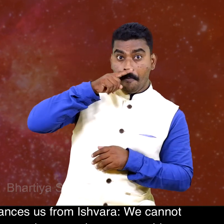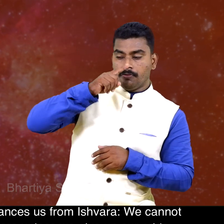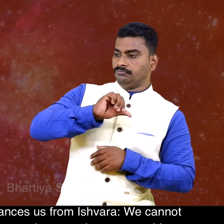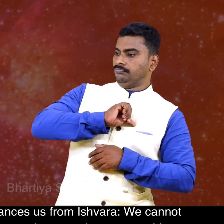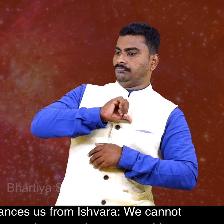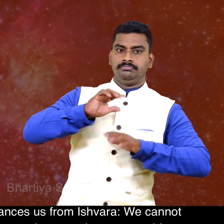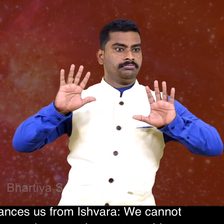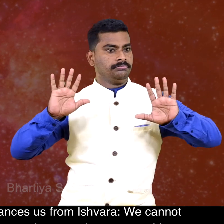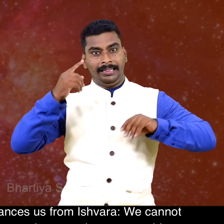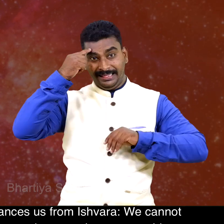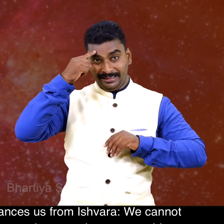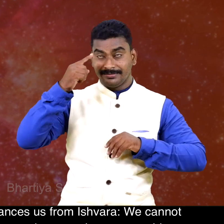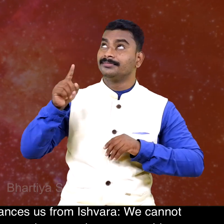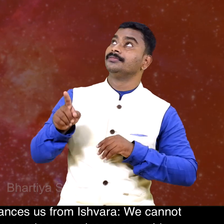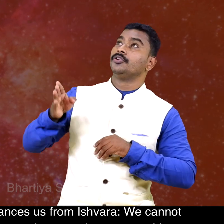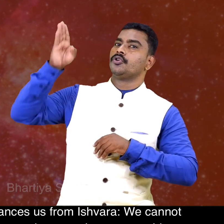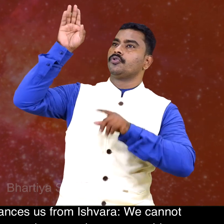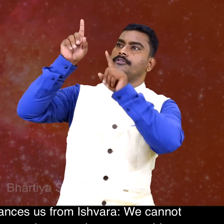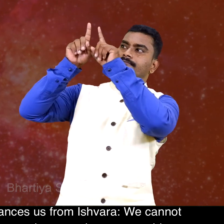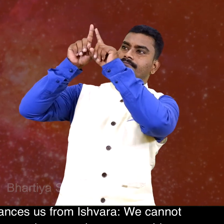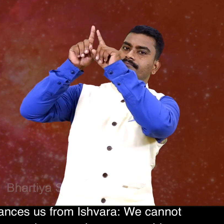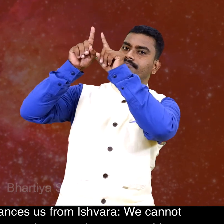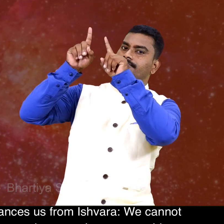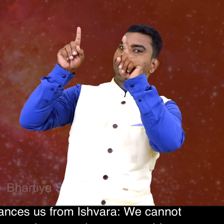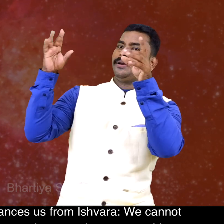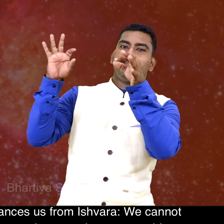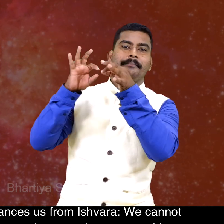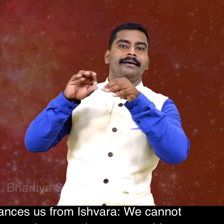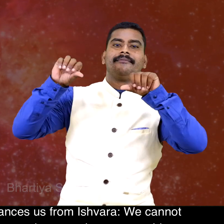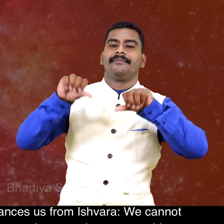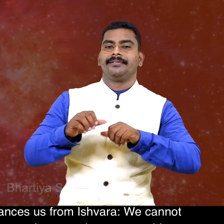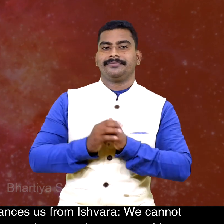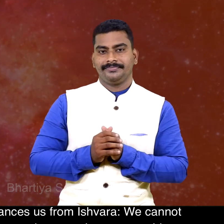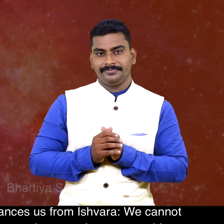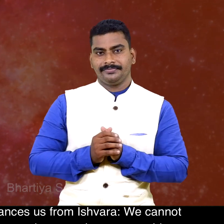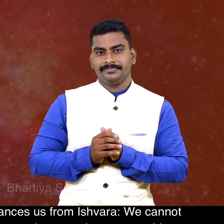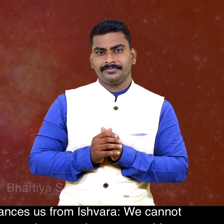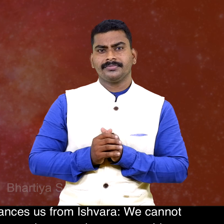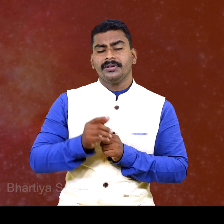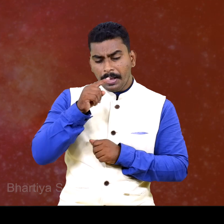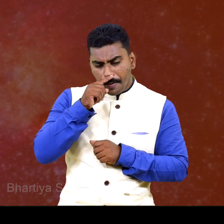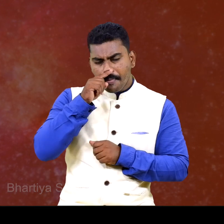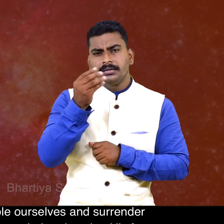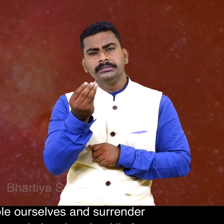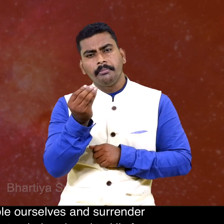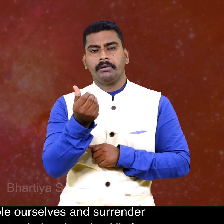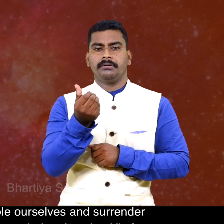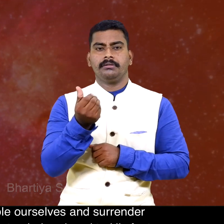We cannot reach Ishvara unless we give up our pride. humble